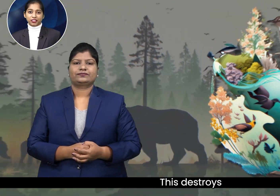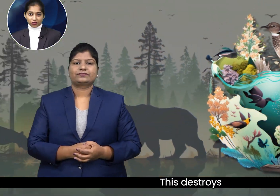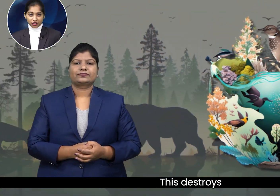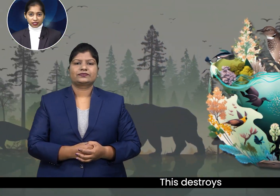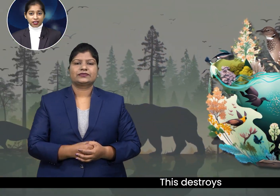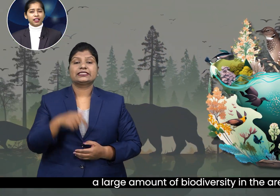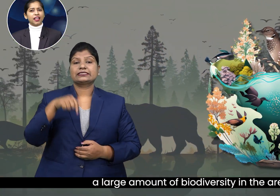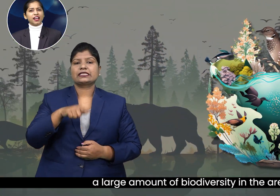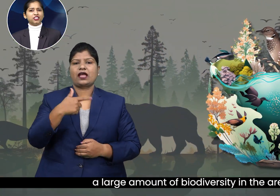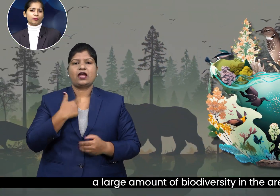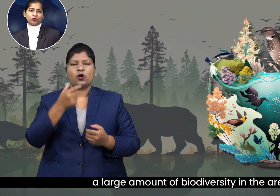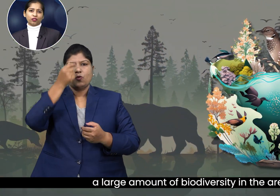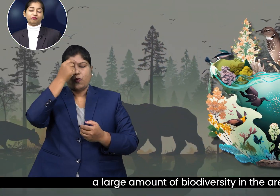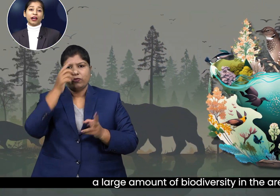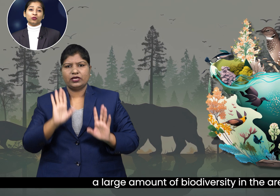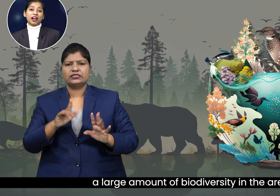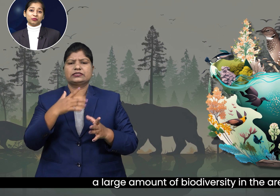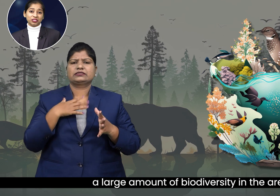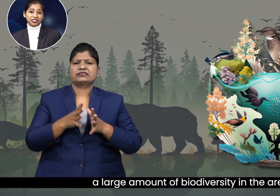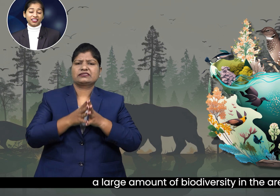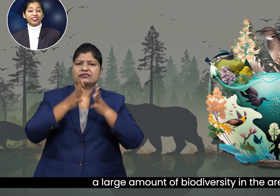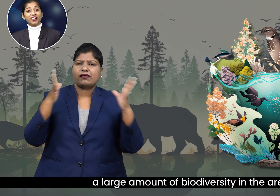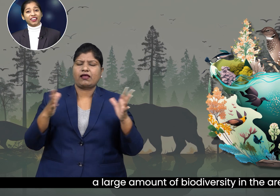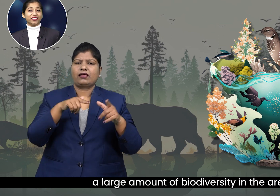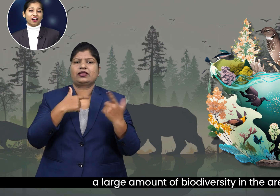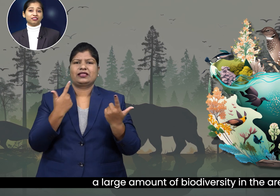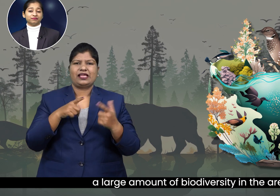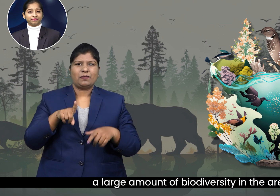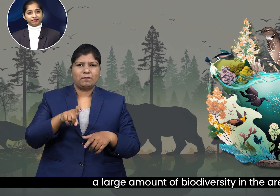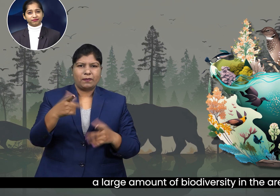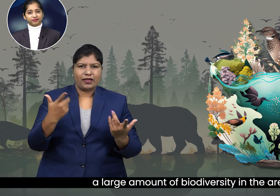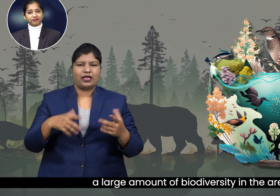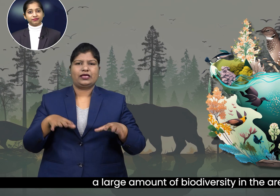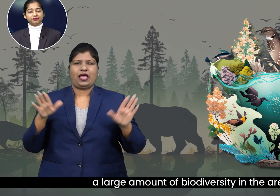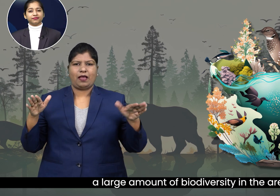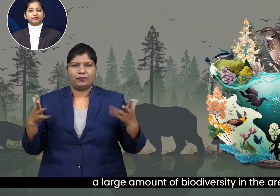This destroys a large amount of biodiversity in the area.